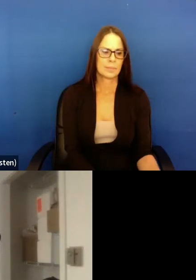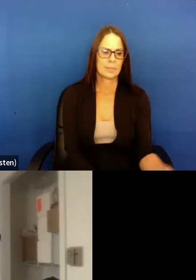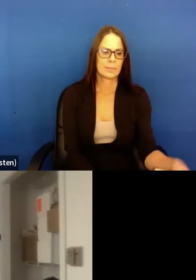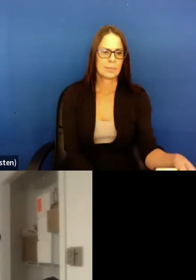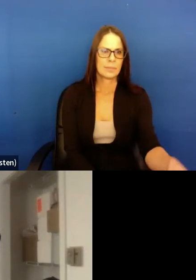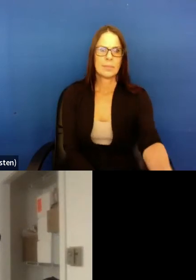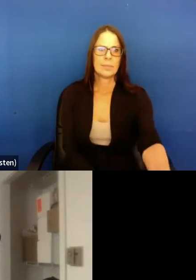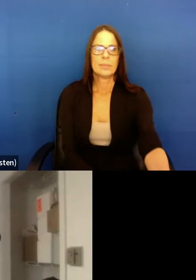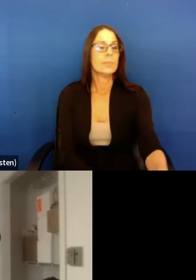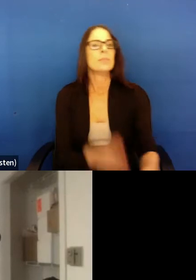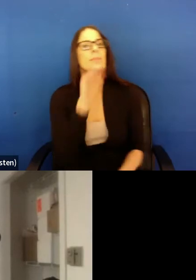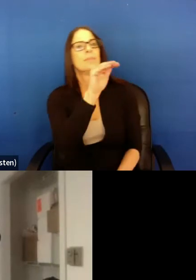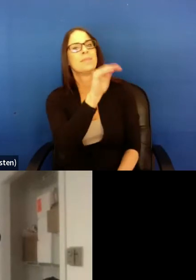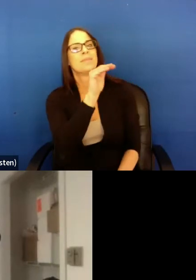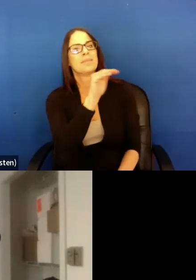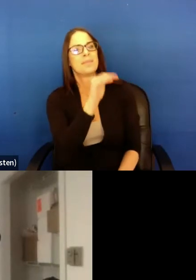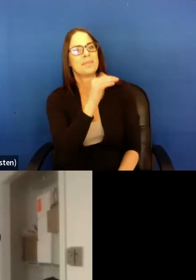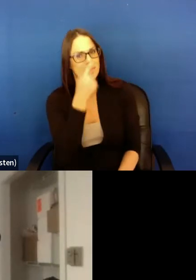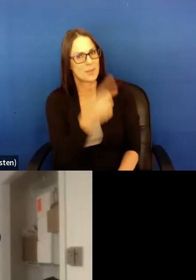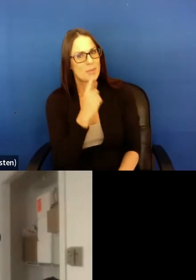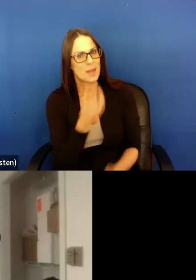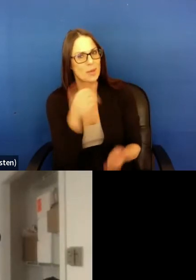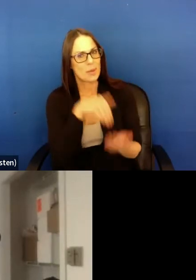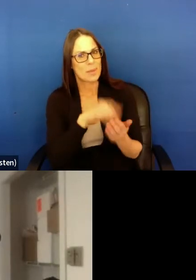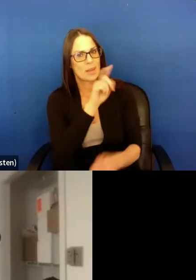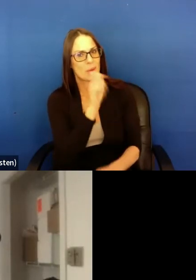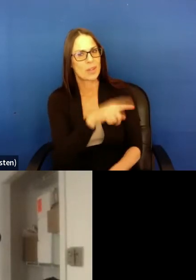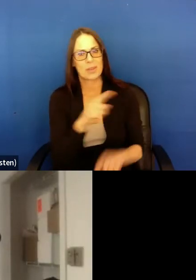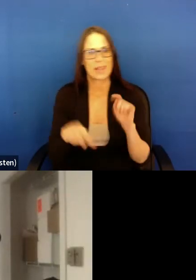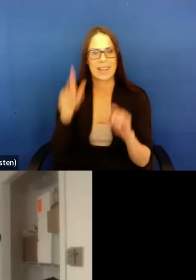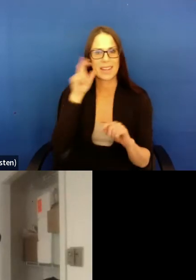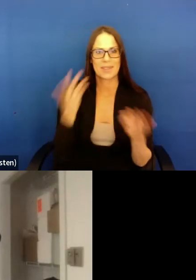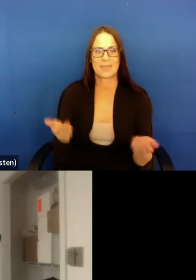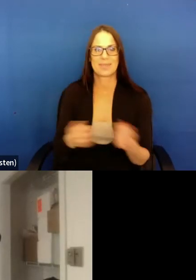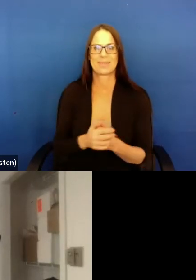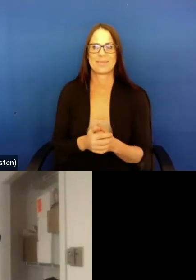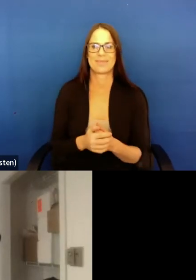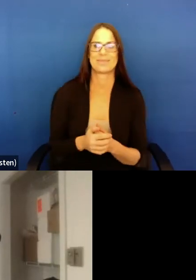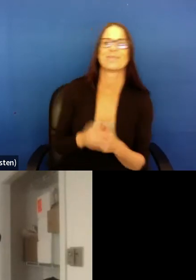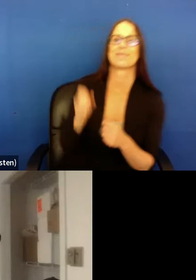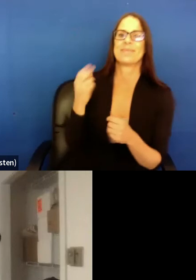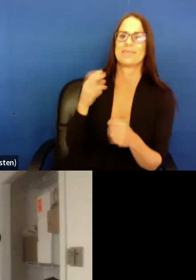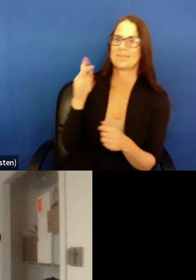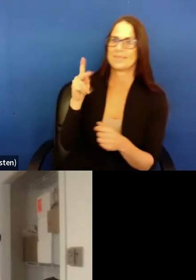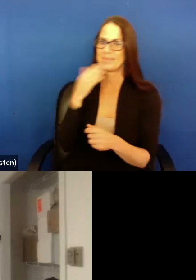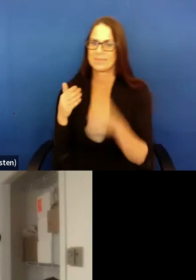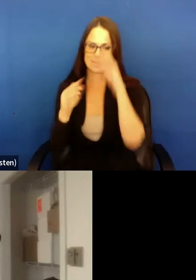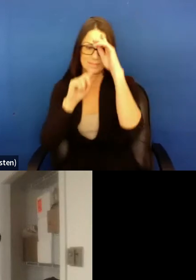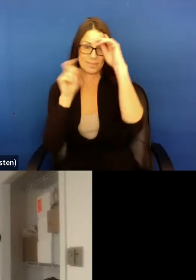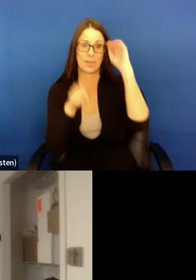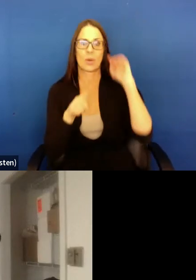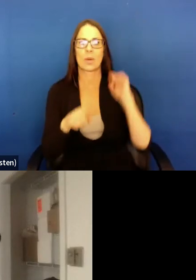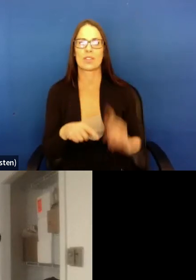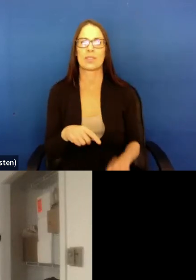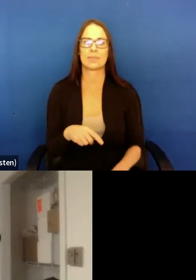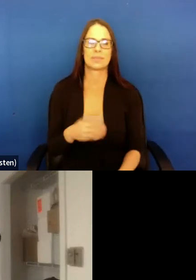I think there Just a are. reminder to repeat the question. Can't hear it. Okay, thank you. The question was, since we're having this great